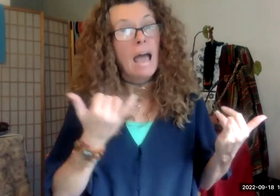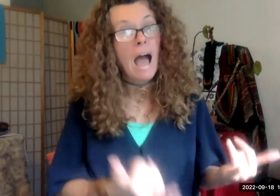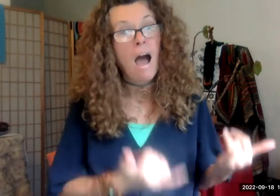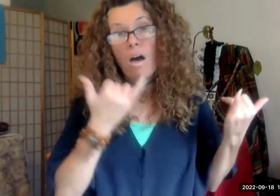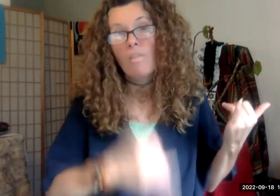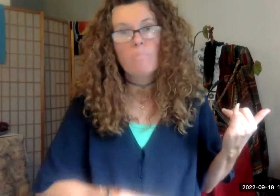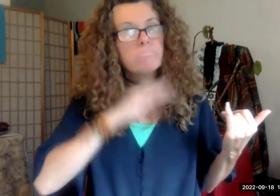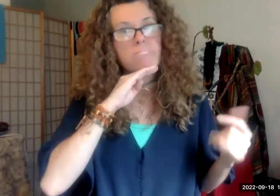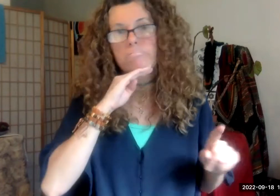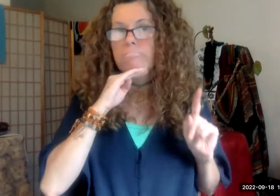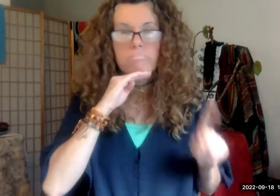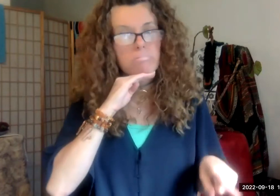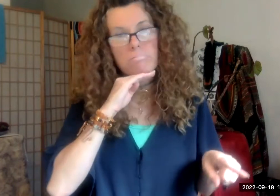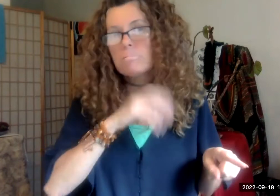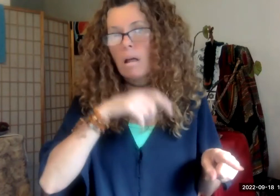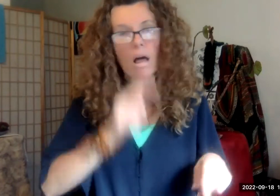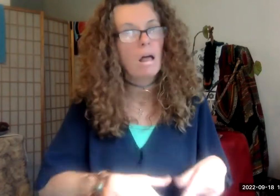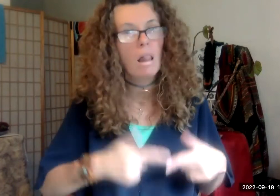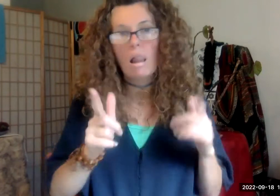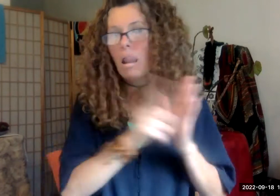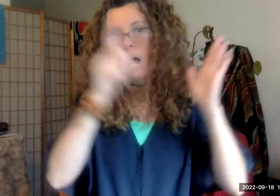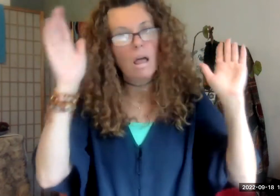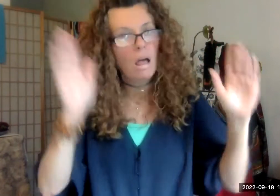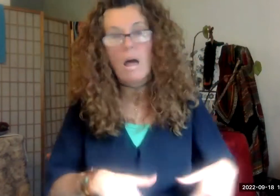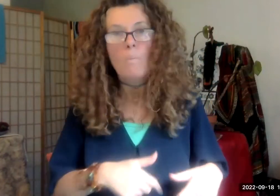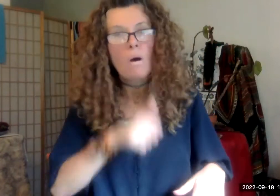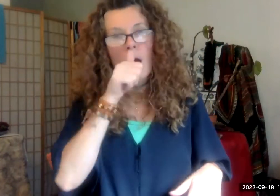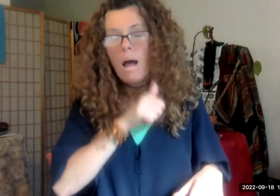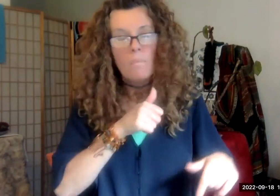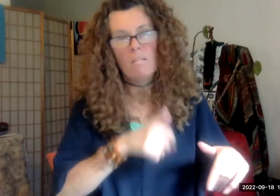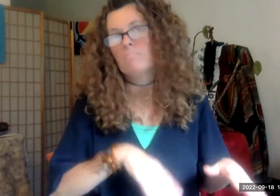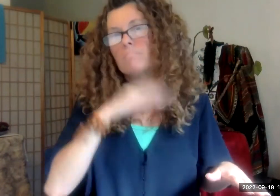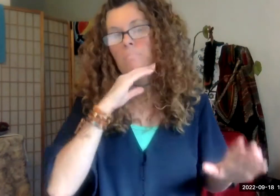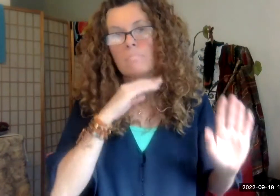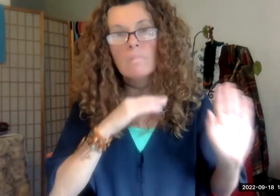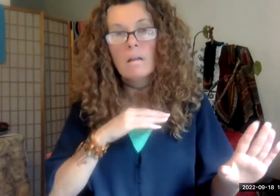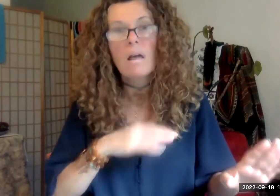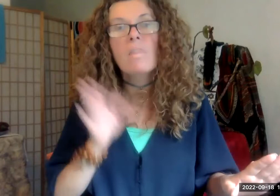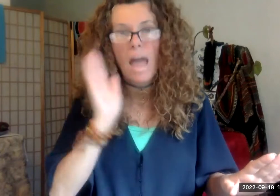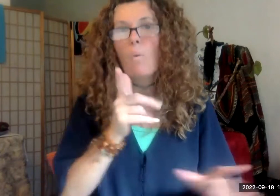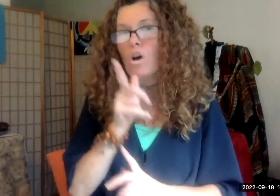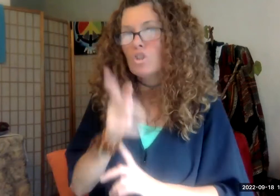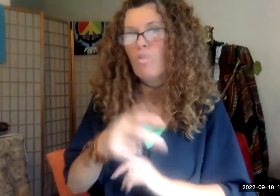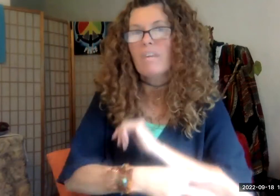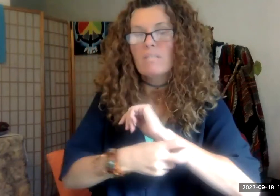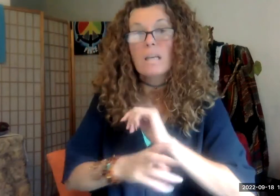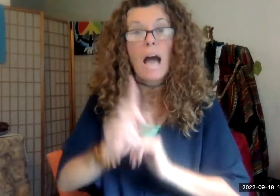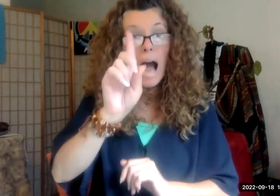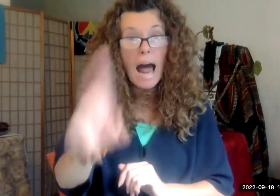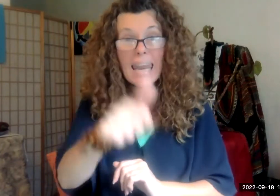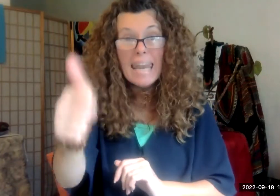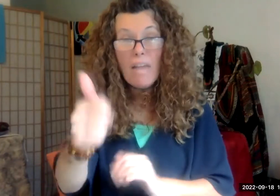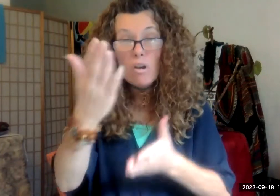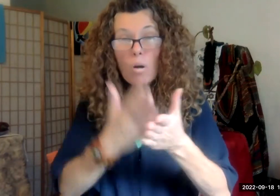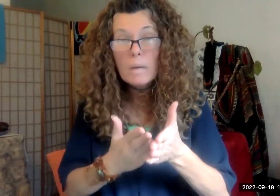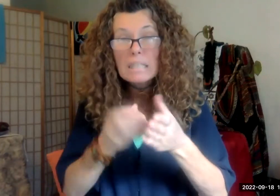of putting up with lawlessness and so on, and thieves are going to get shot. All right, one more piece of advice in all of this. A